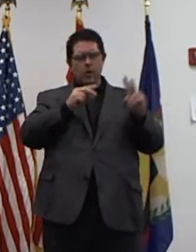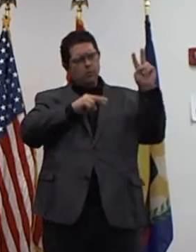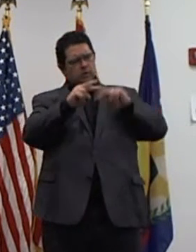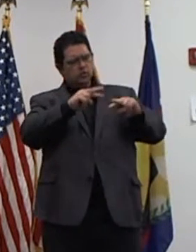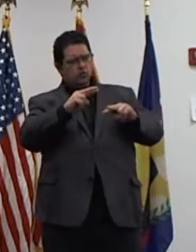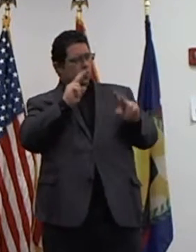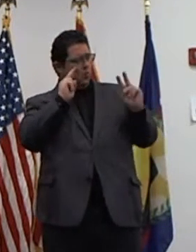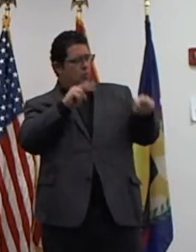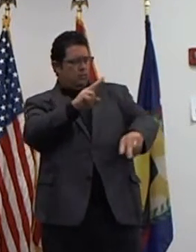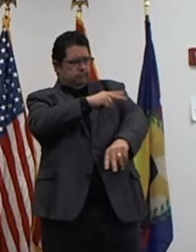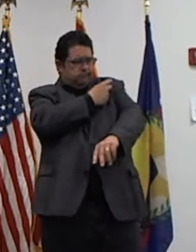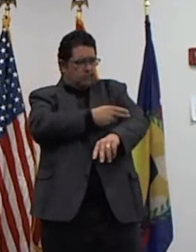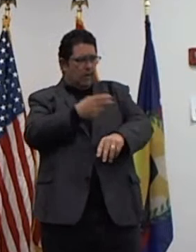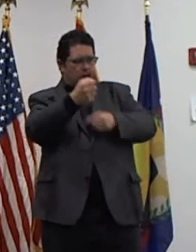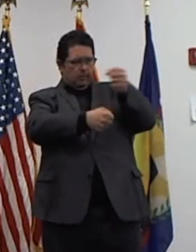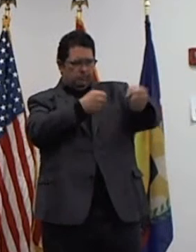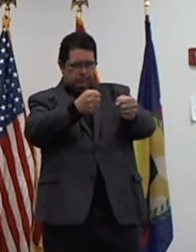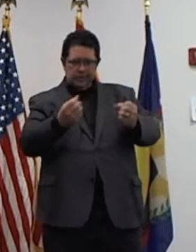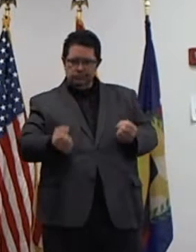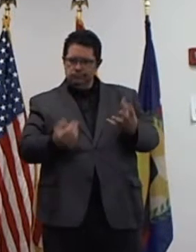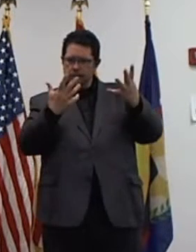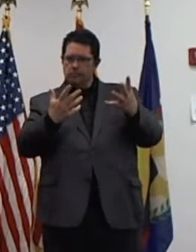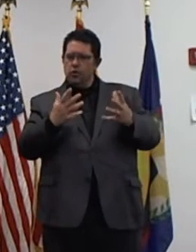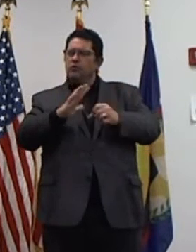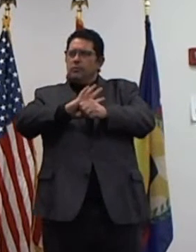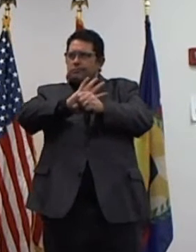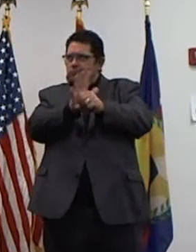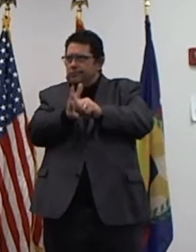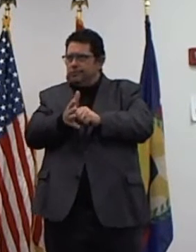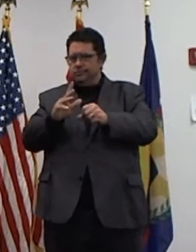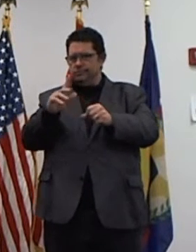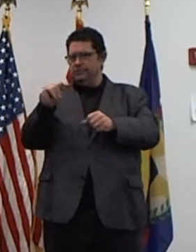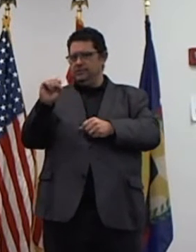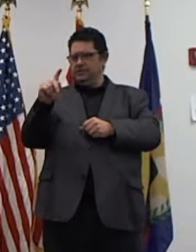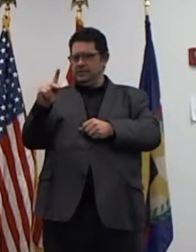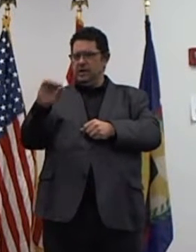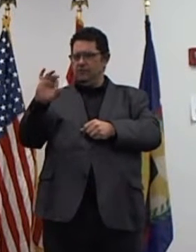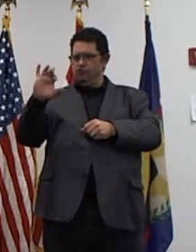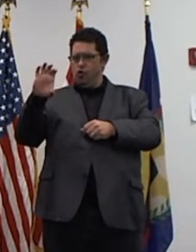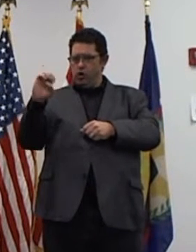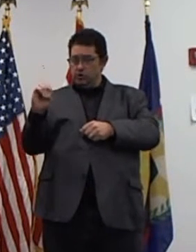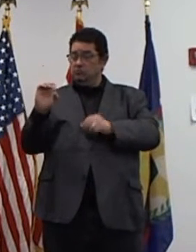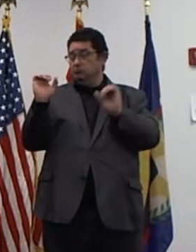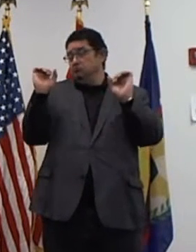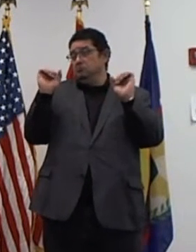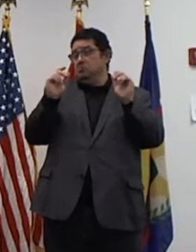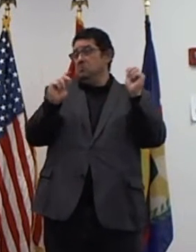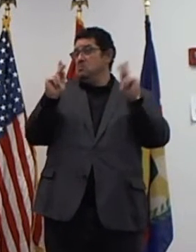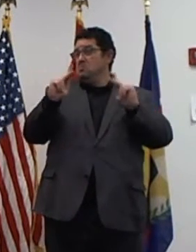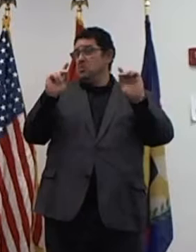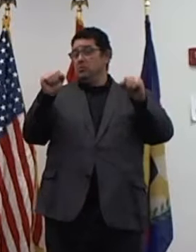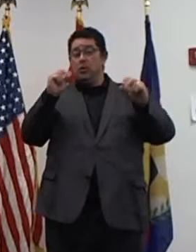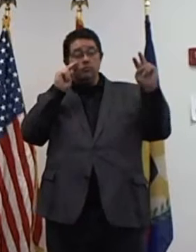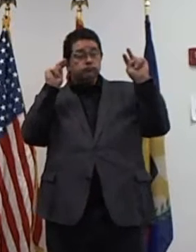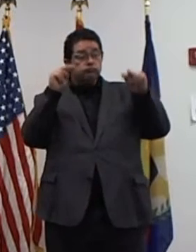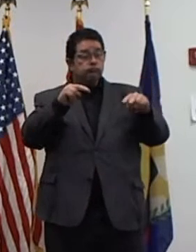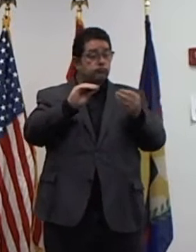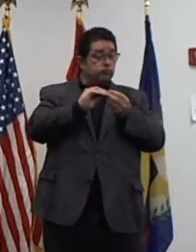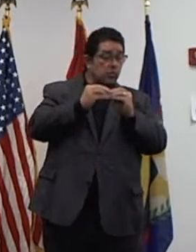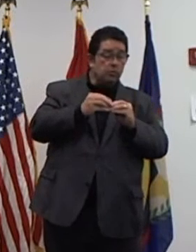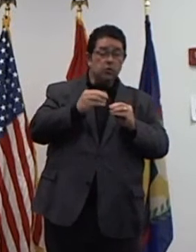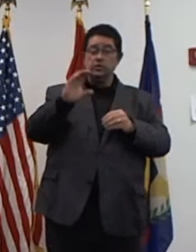the Pandemic Task Force. Members of our community can follow along at stlcorona.com. We have a